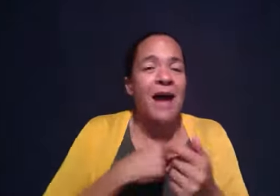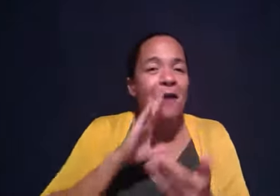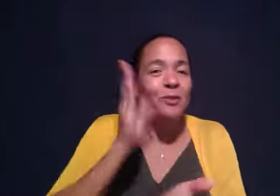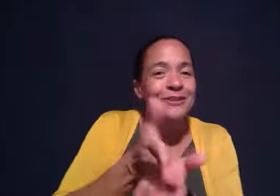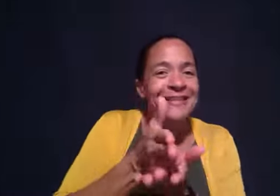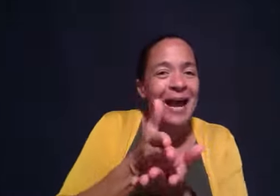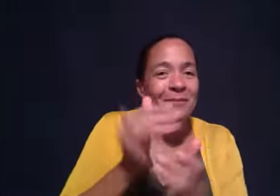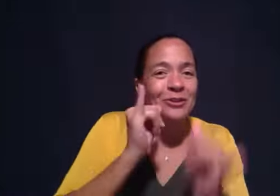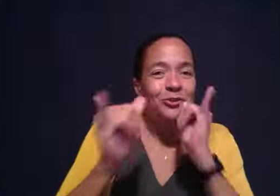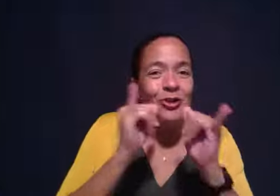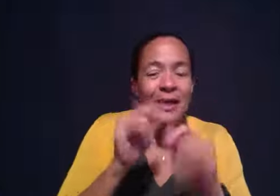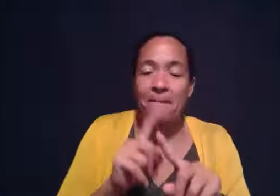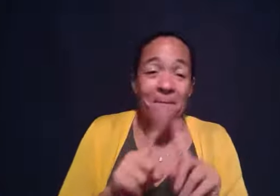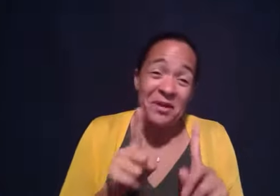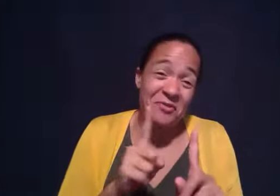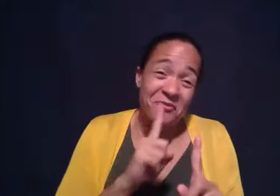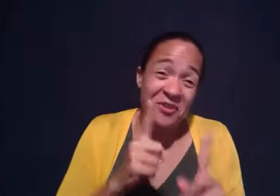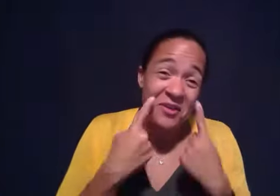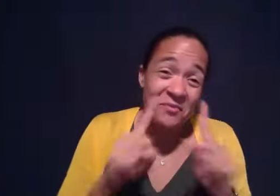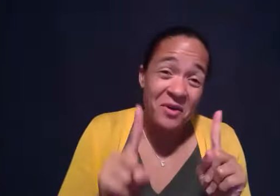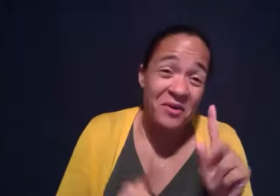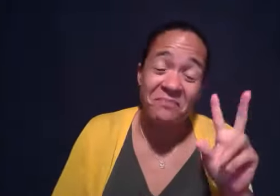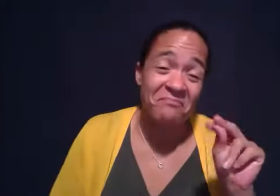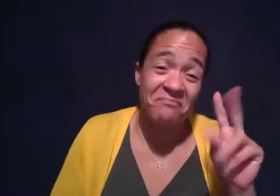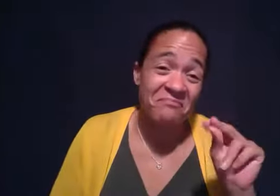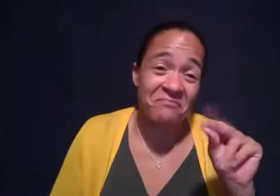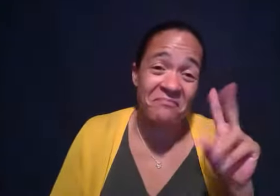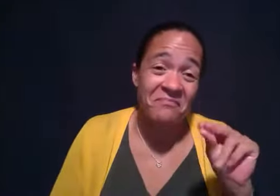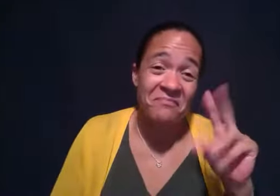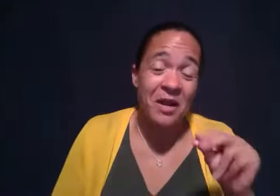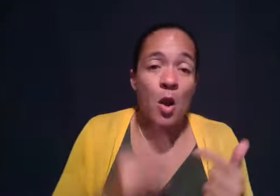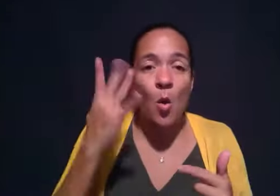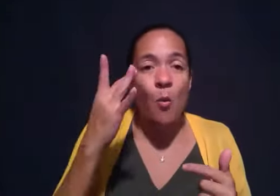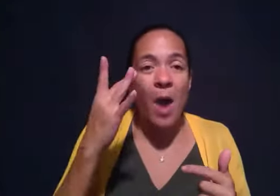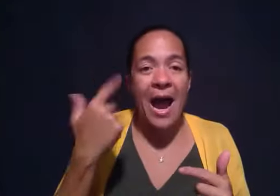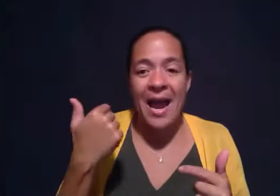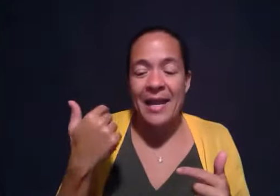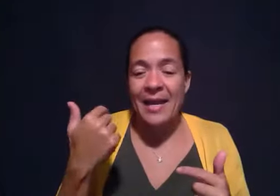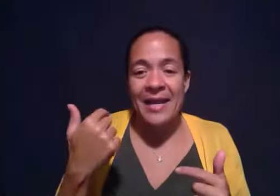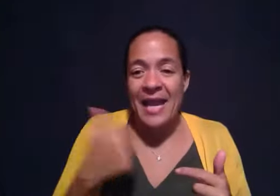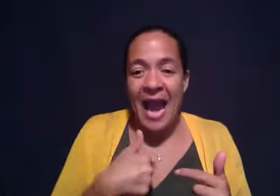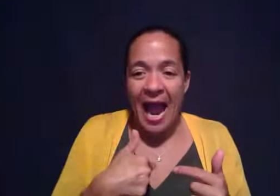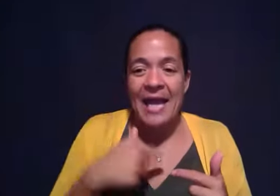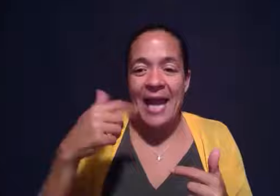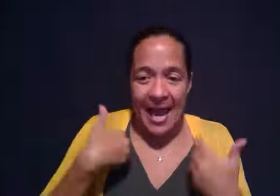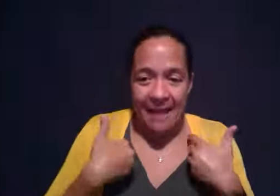panned out because I don't know, I'm the bottomless pit of emotional need. And apparently that's not that